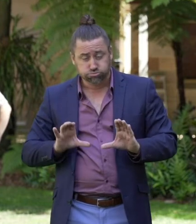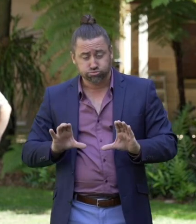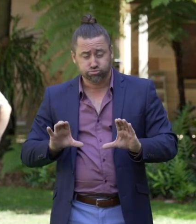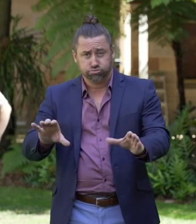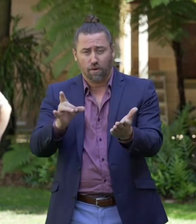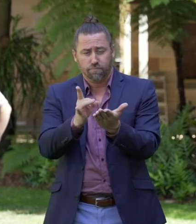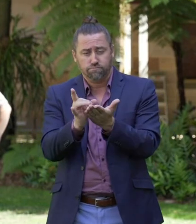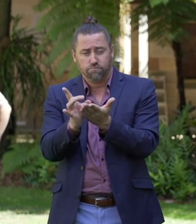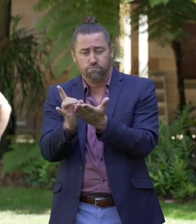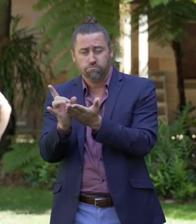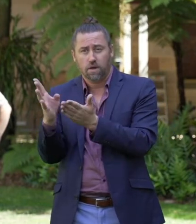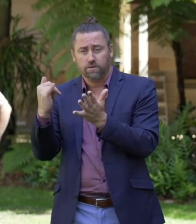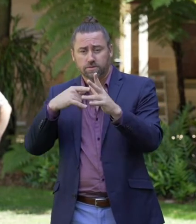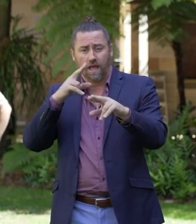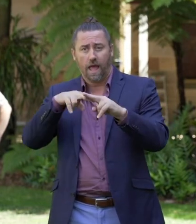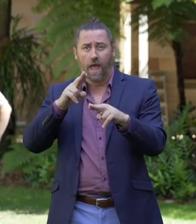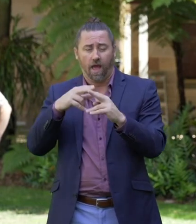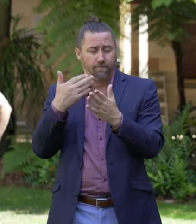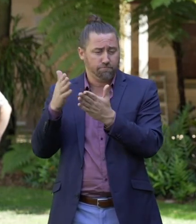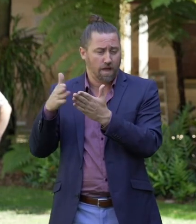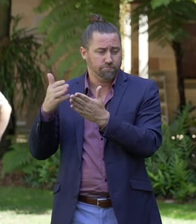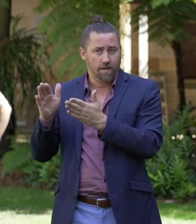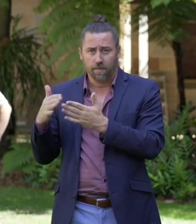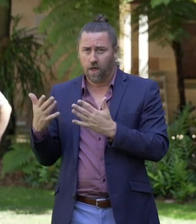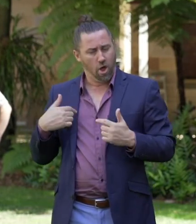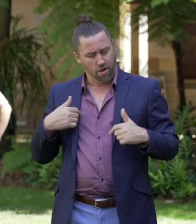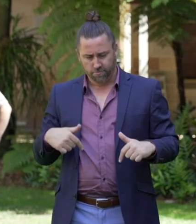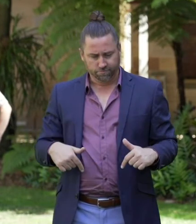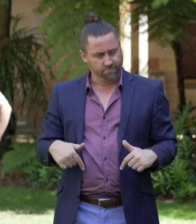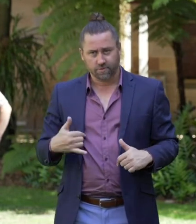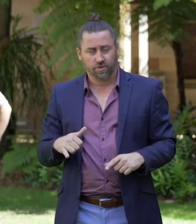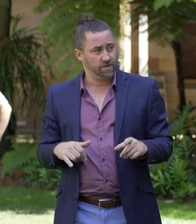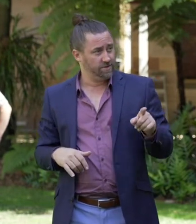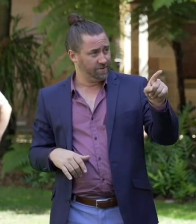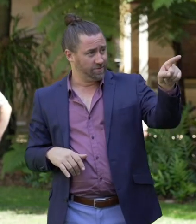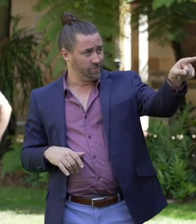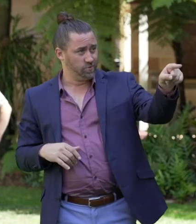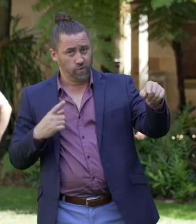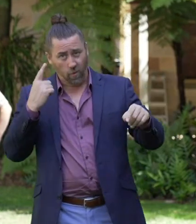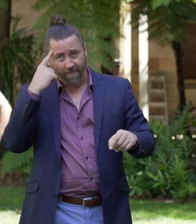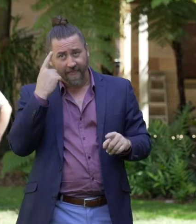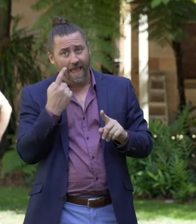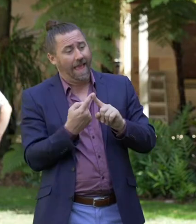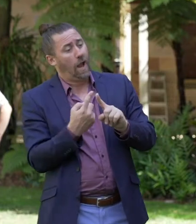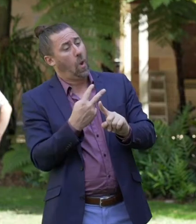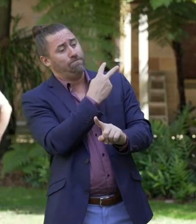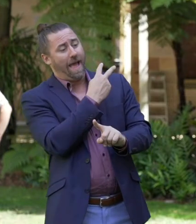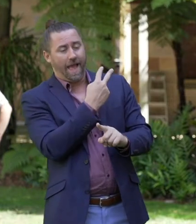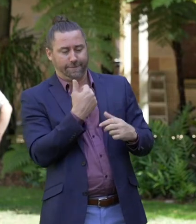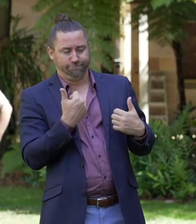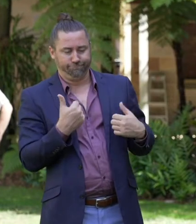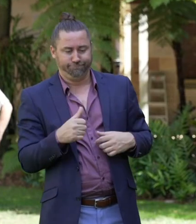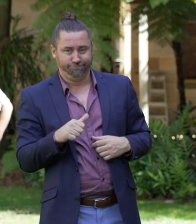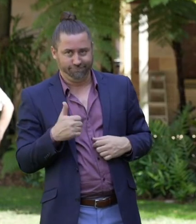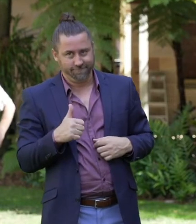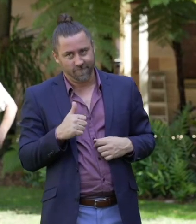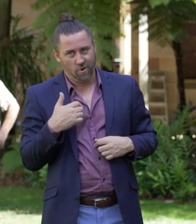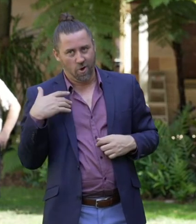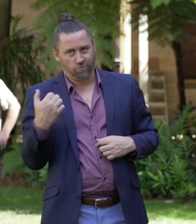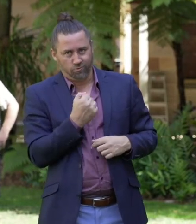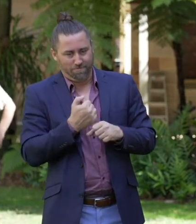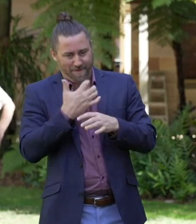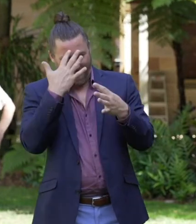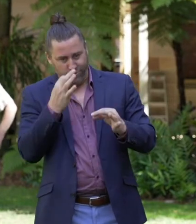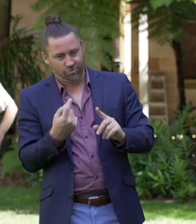against that every day that I'm holding this position. Do you think you've misjudged this issue from the start? I mean, you've changed positions on this multiple times. Do you think